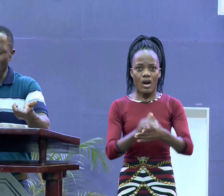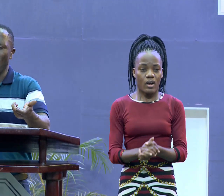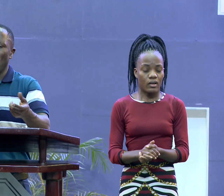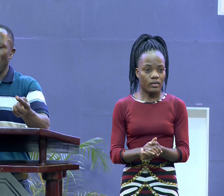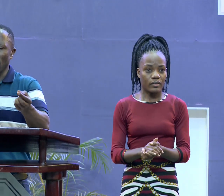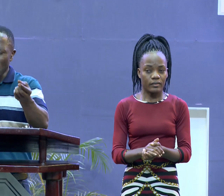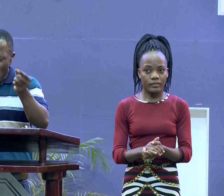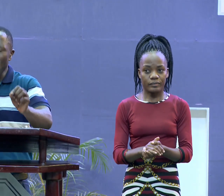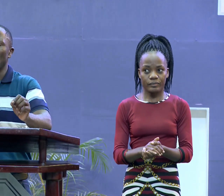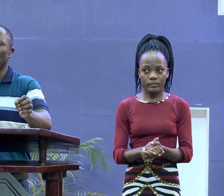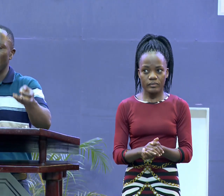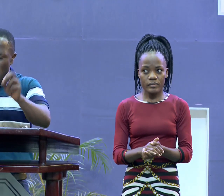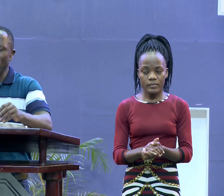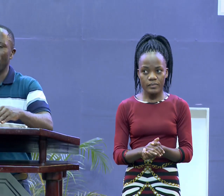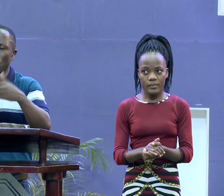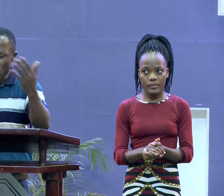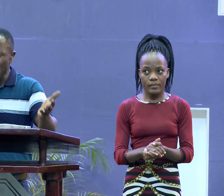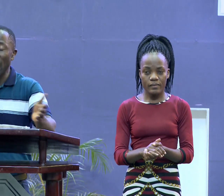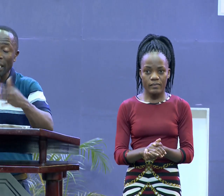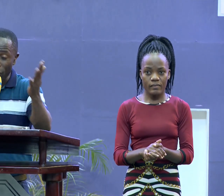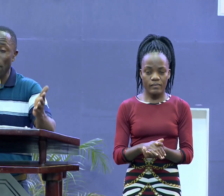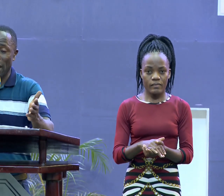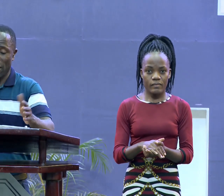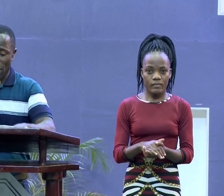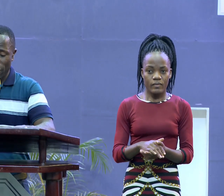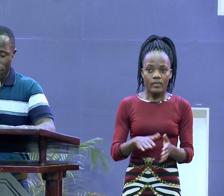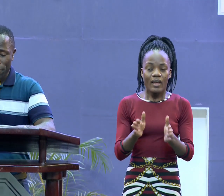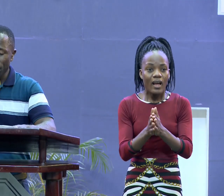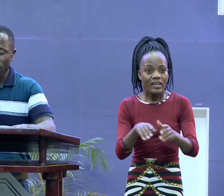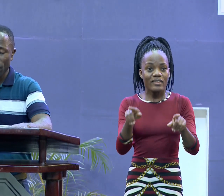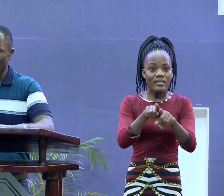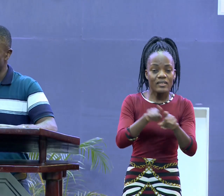had no room for Ruth and the family.